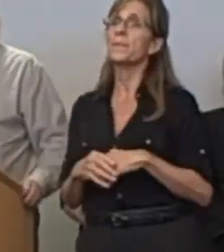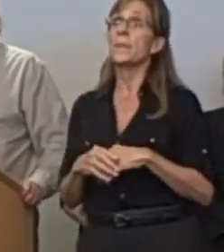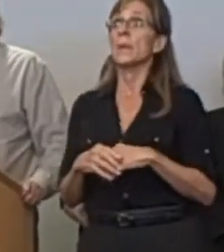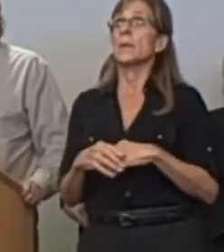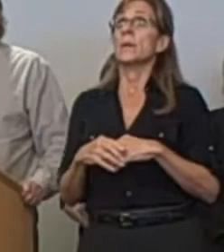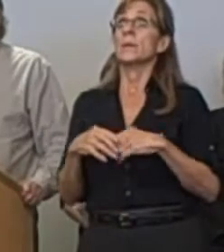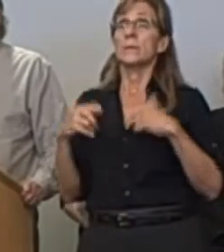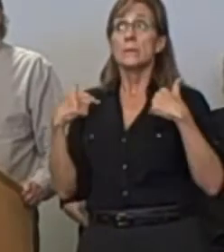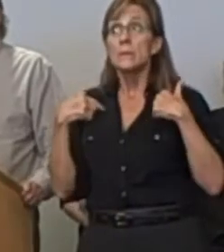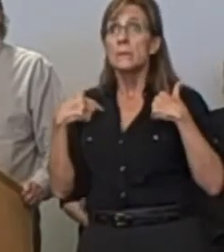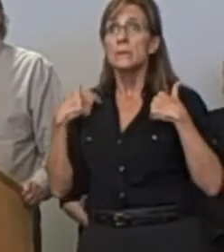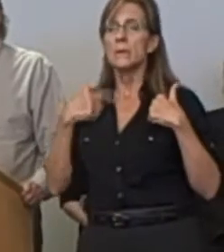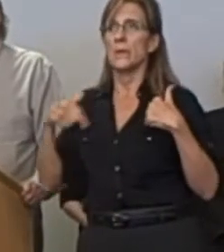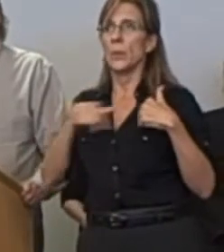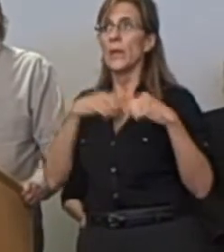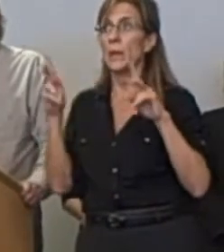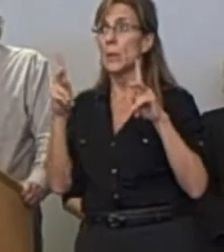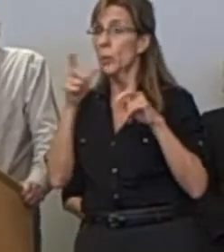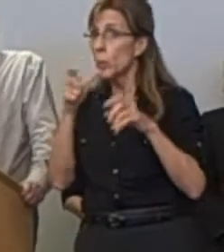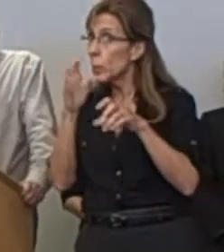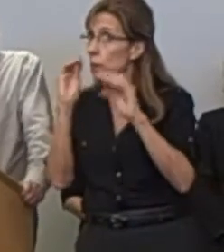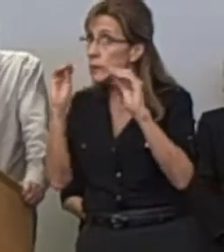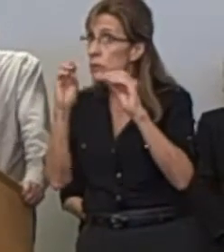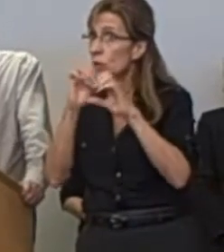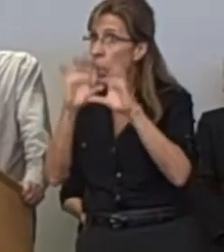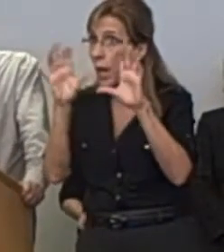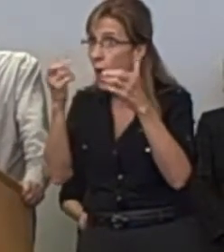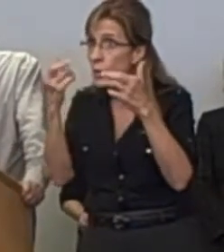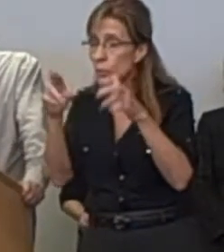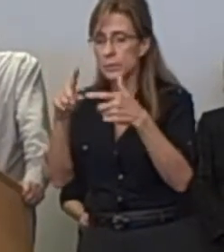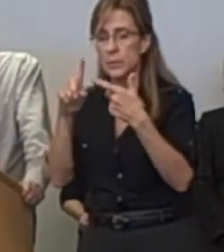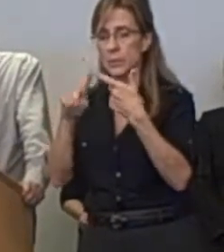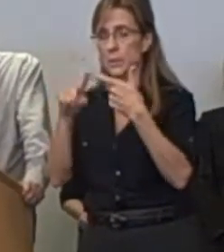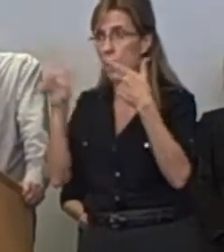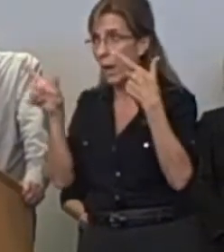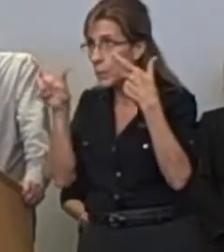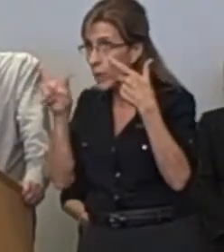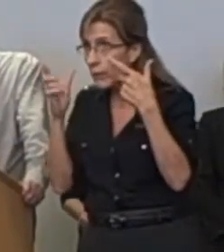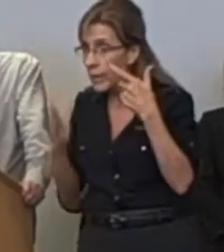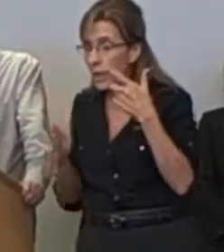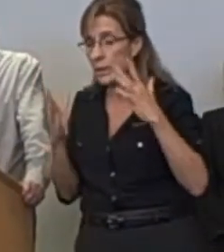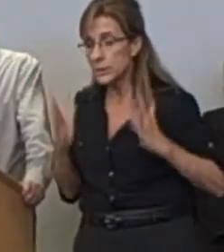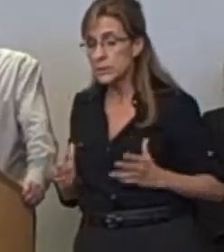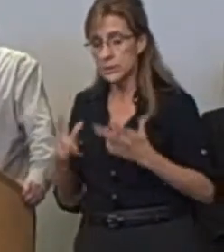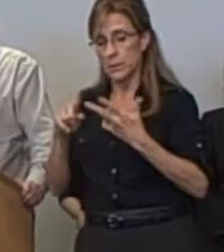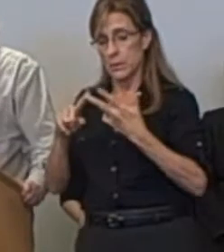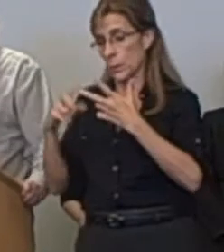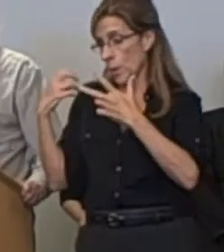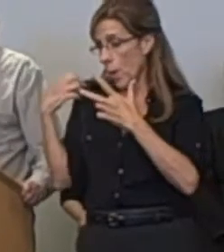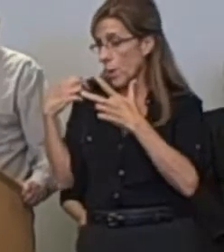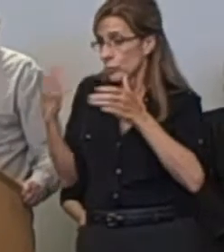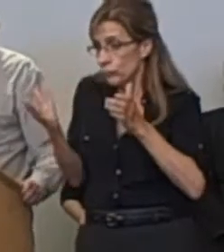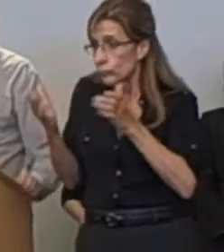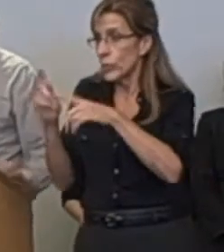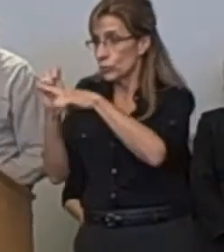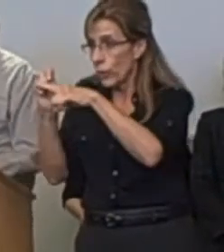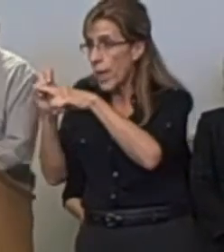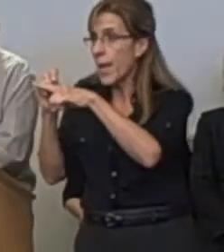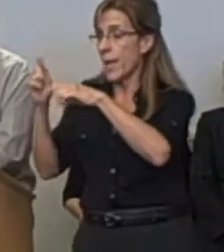We're the people who teach in the classrooms. We're the librarians. We coach and train the